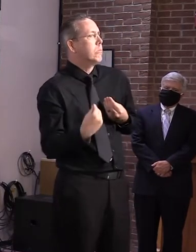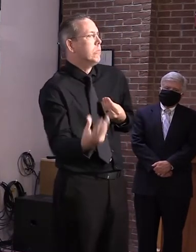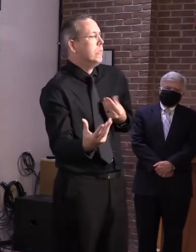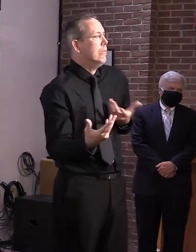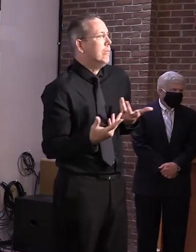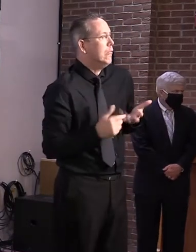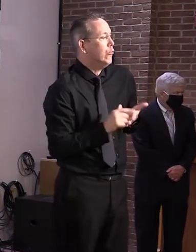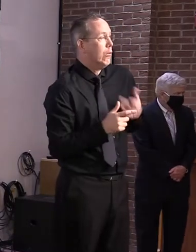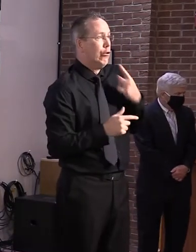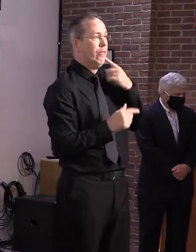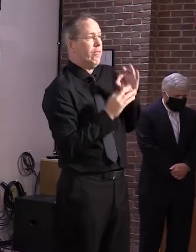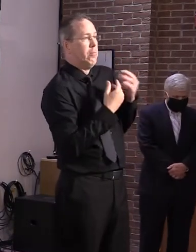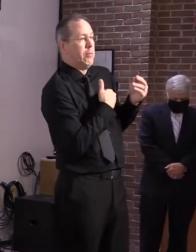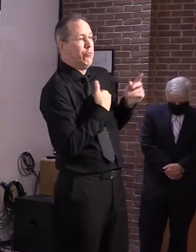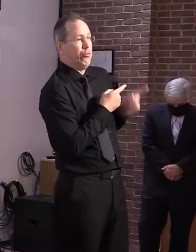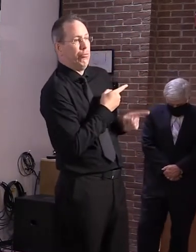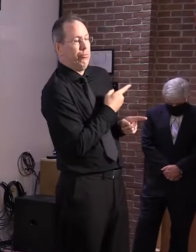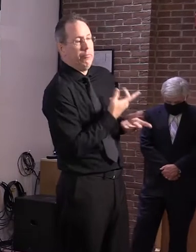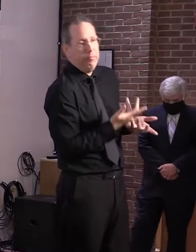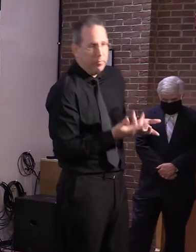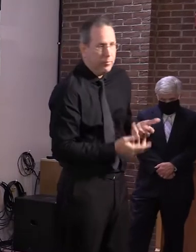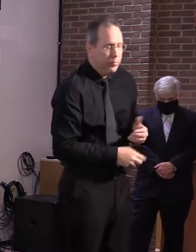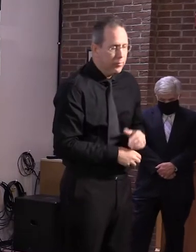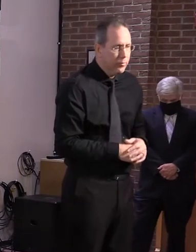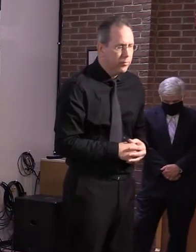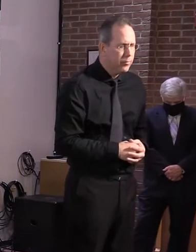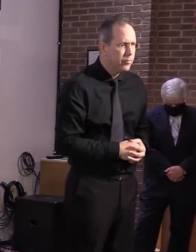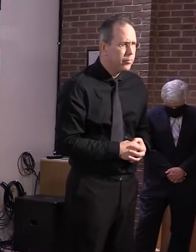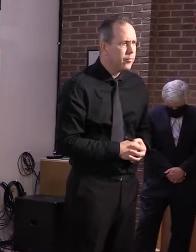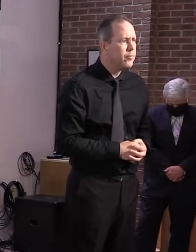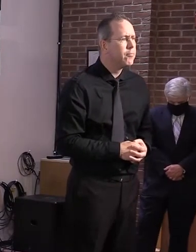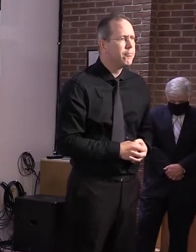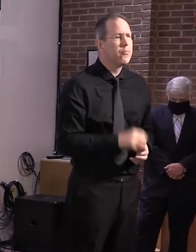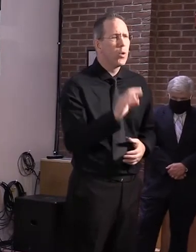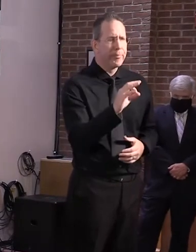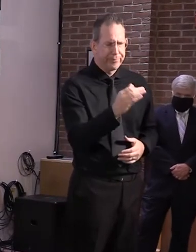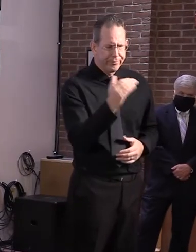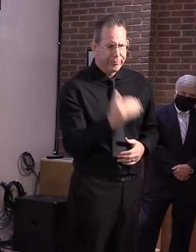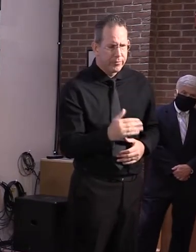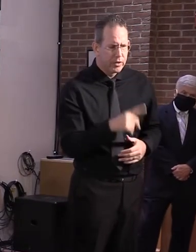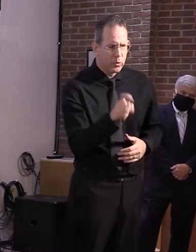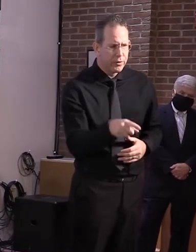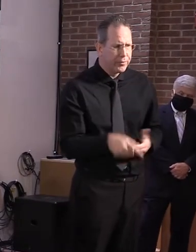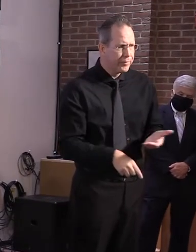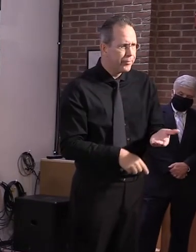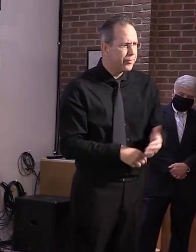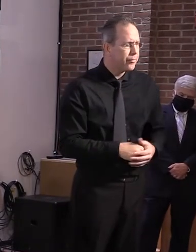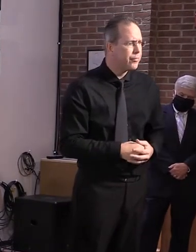All right, Ann, VT Digger. Hi, can you hear me? I can.